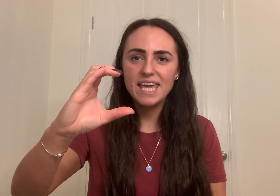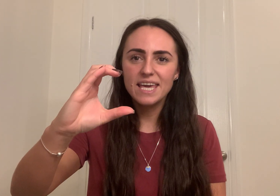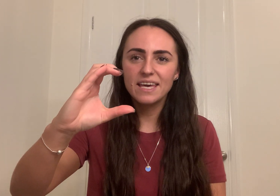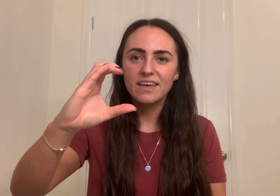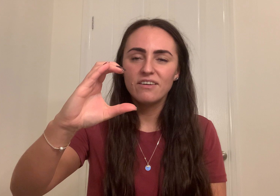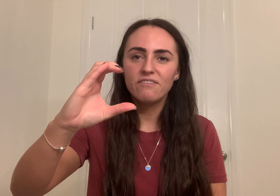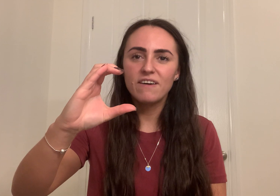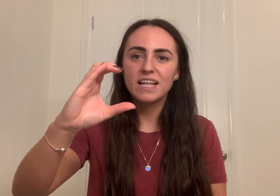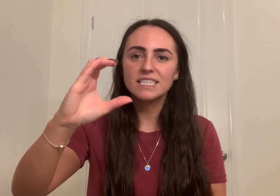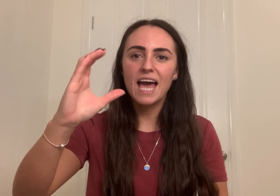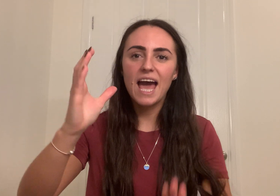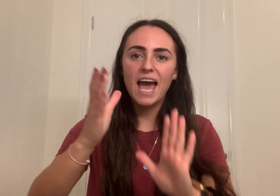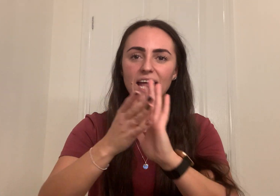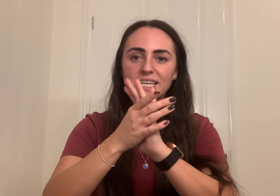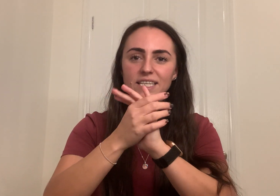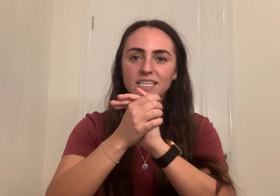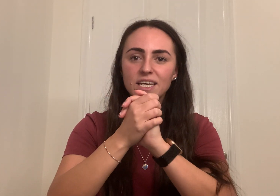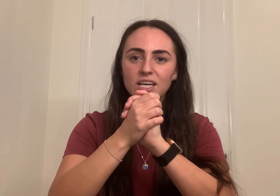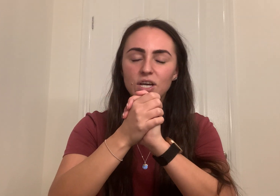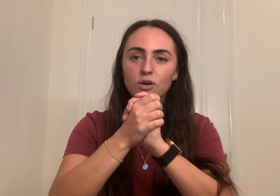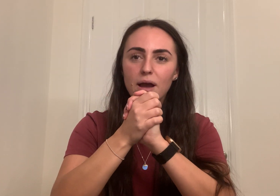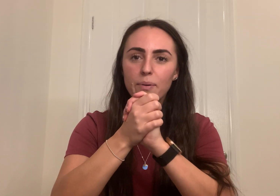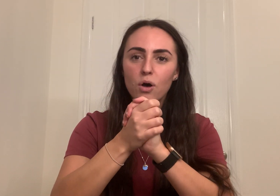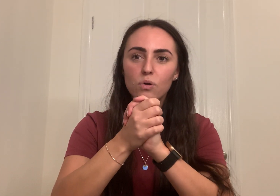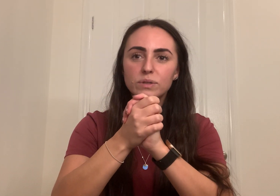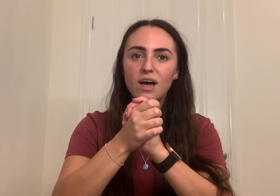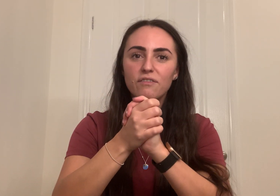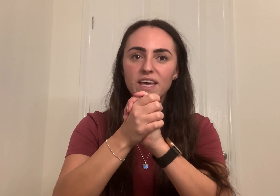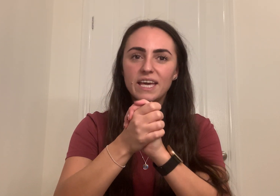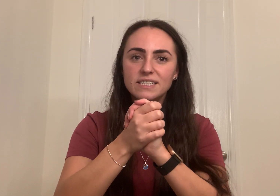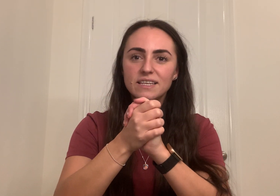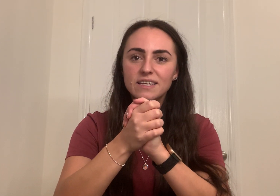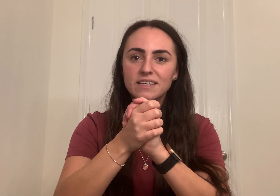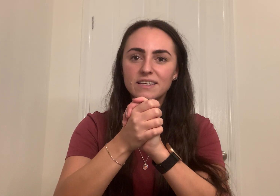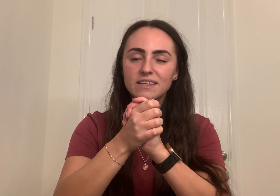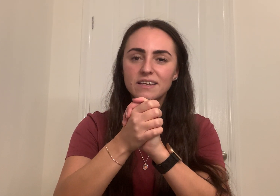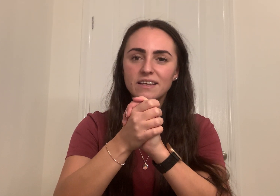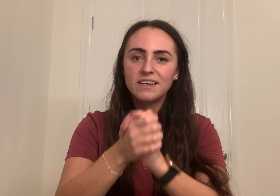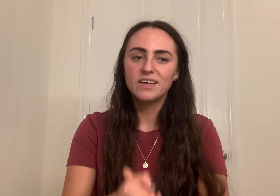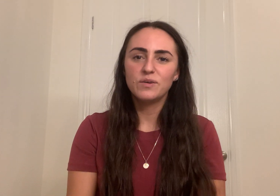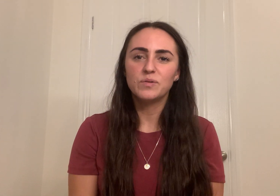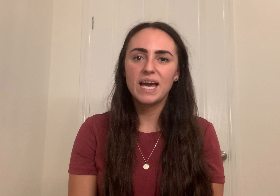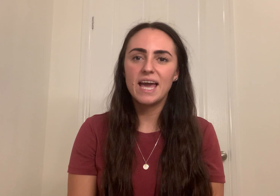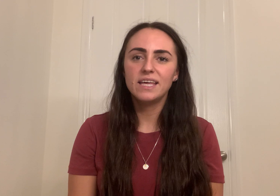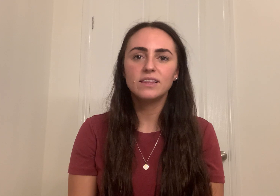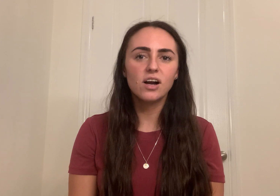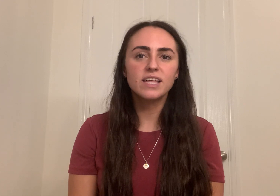cake felt a hand grab hold of his. Okay, lock that